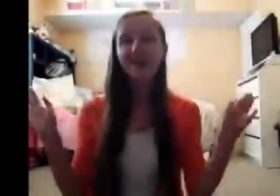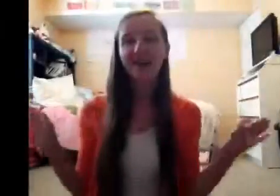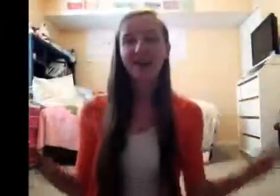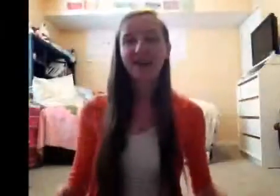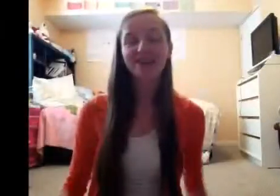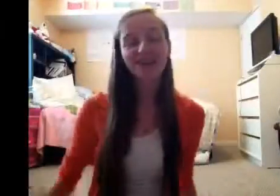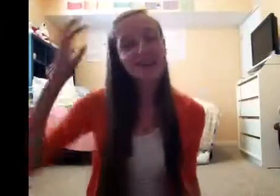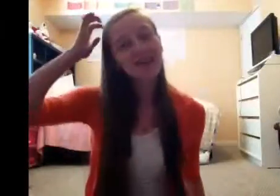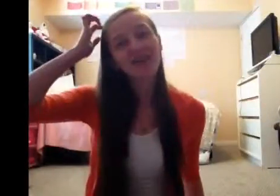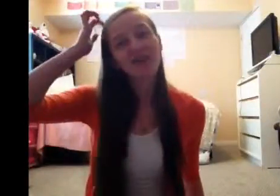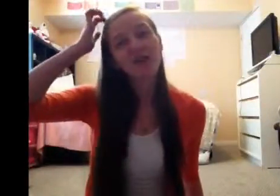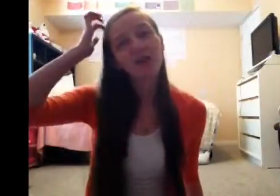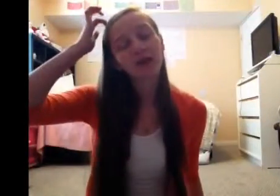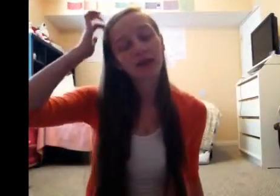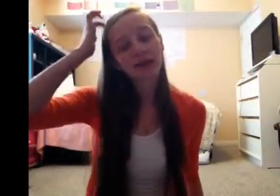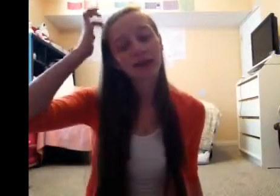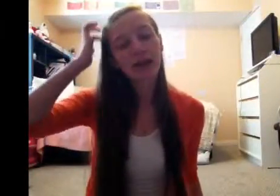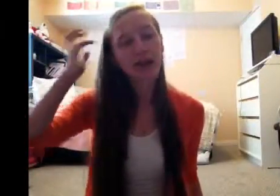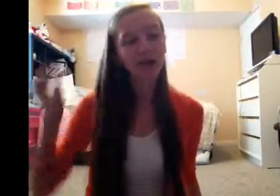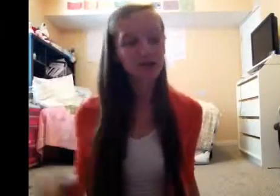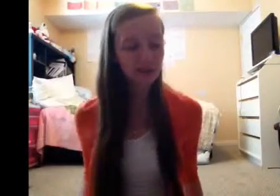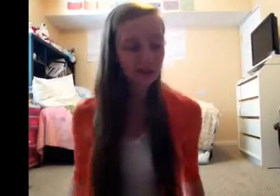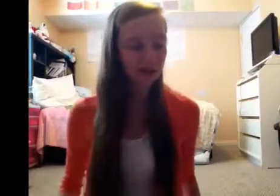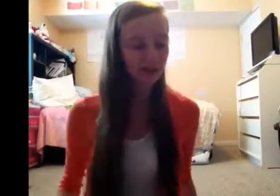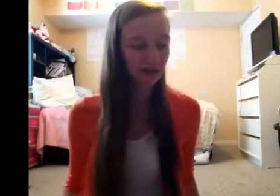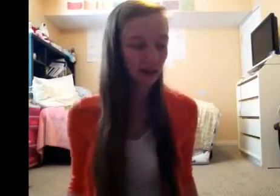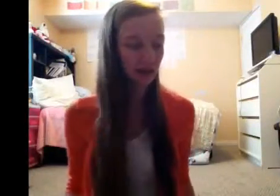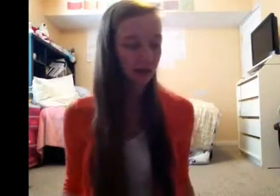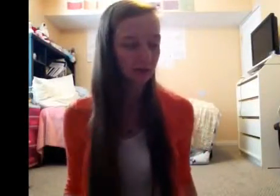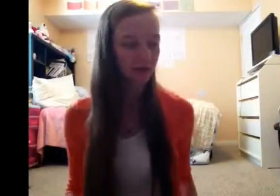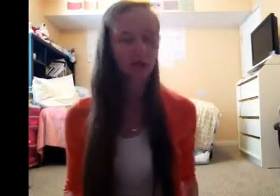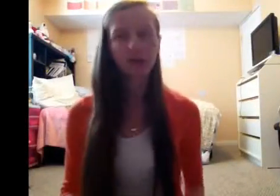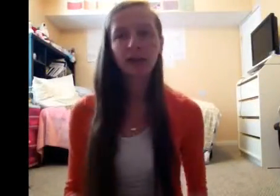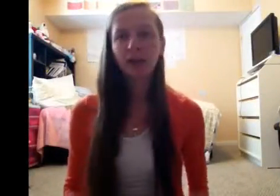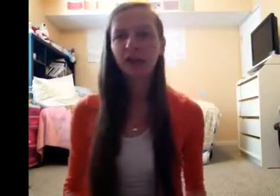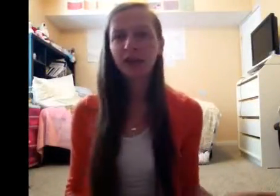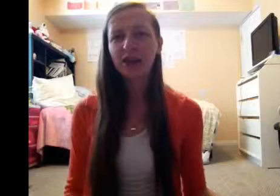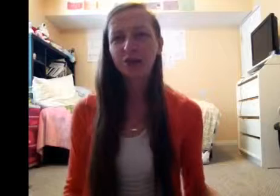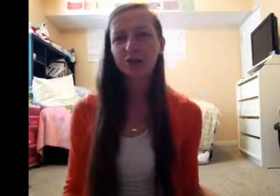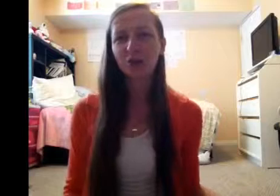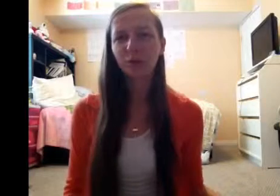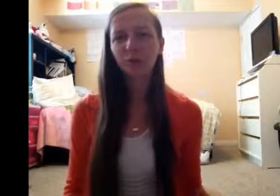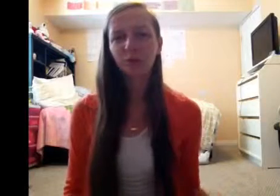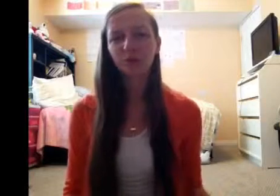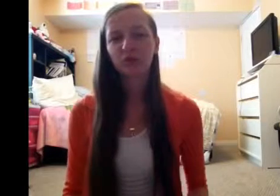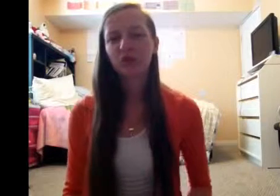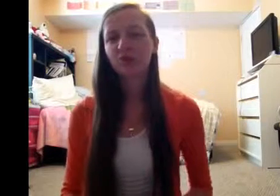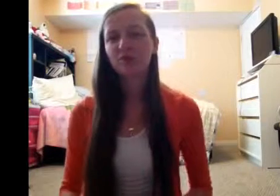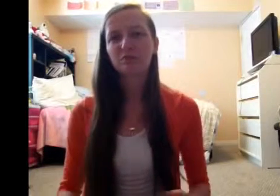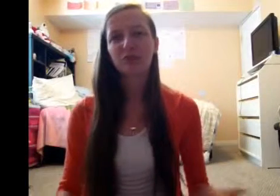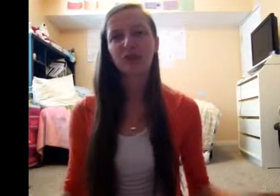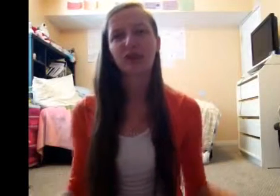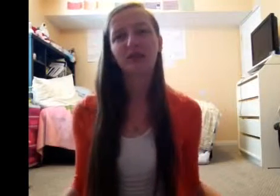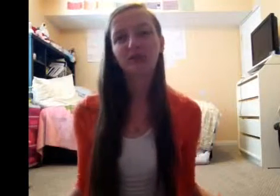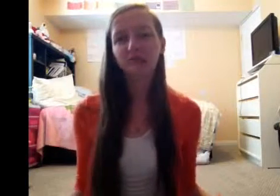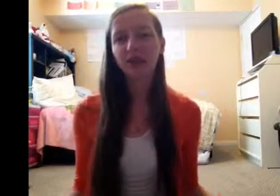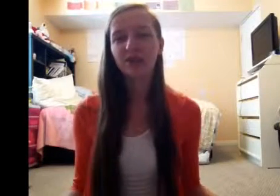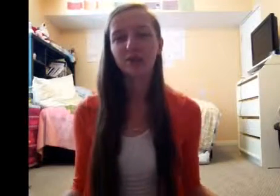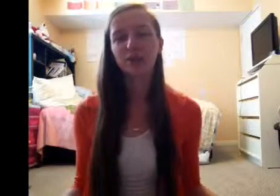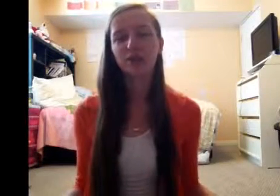Hi guys. So, I was looking at YouTube. Today I was thinking to get inspiration of how to kind of order my videos, I guess. Get inspiration of